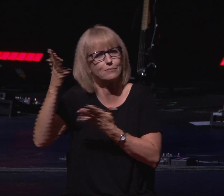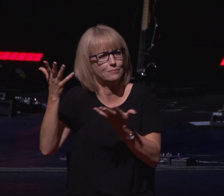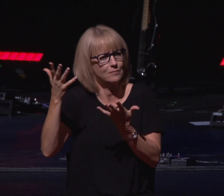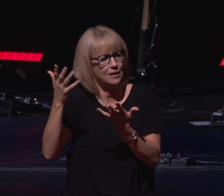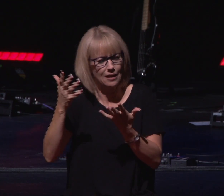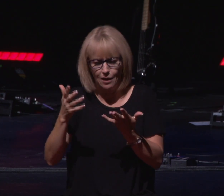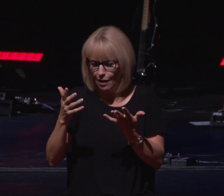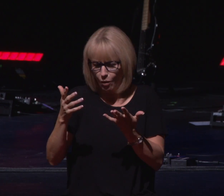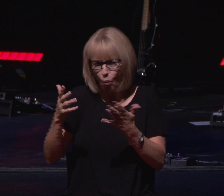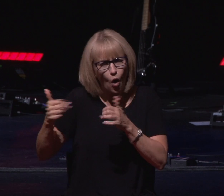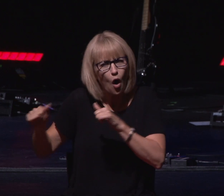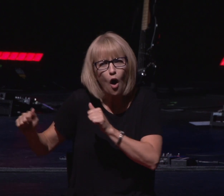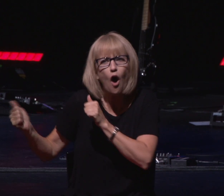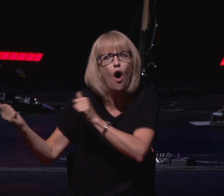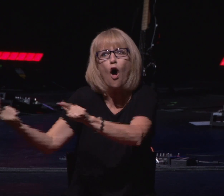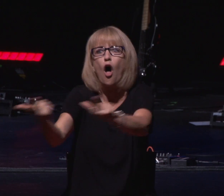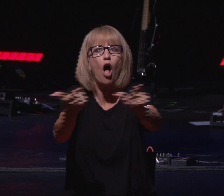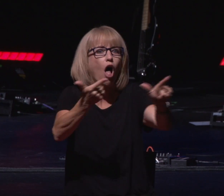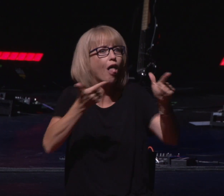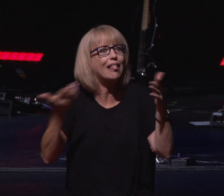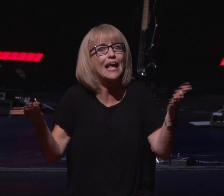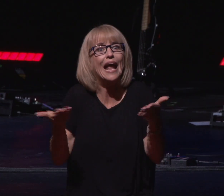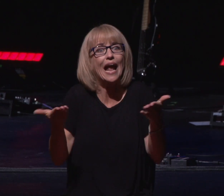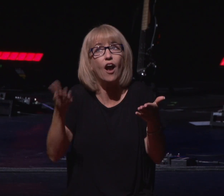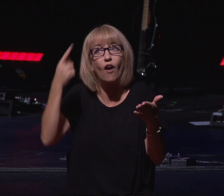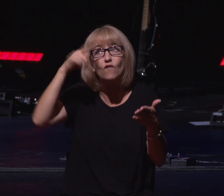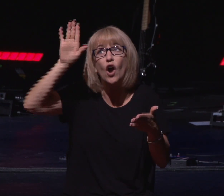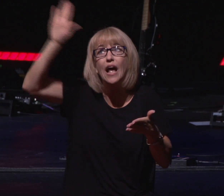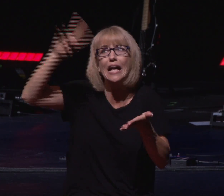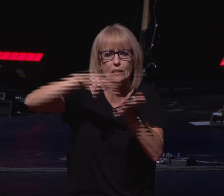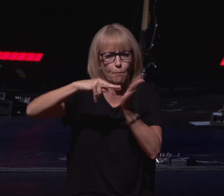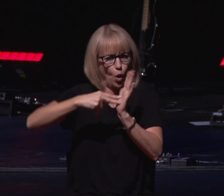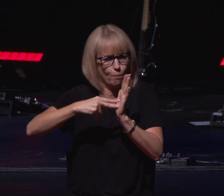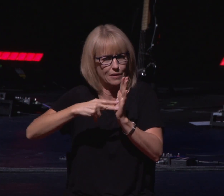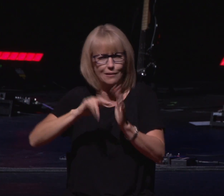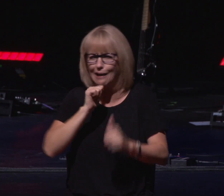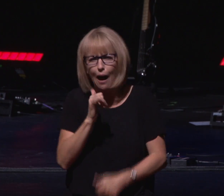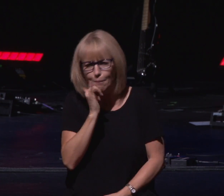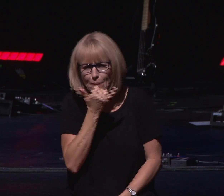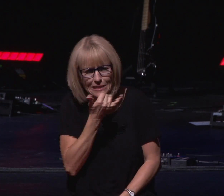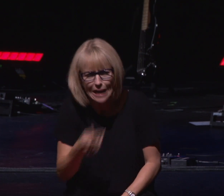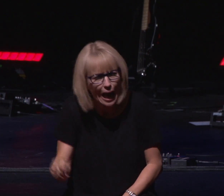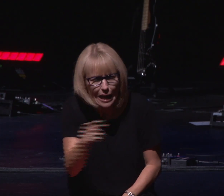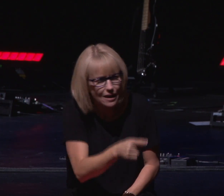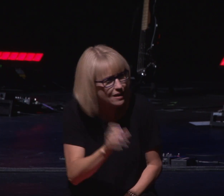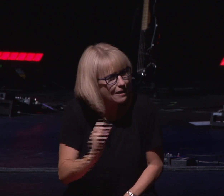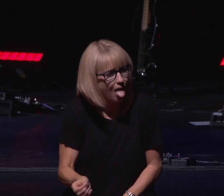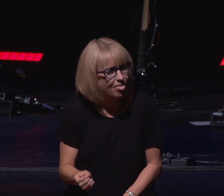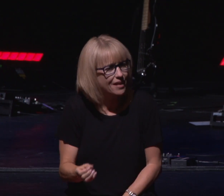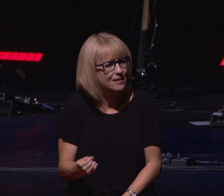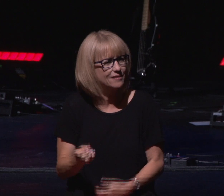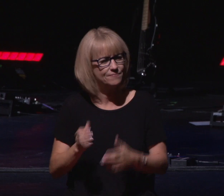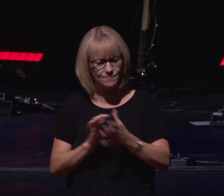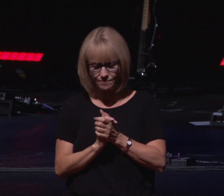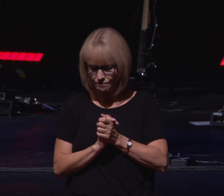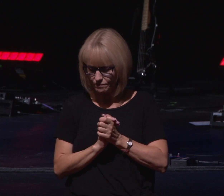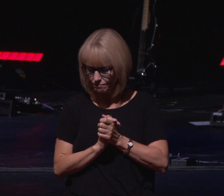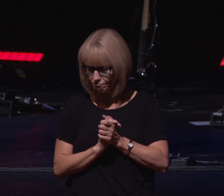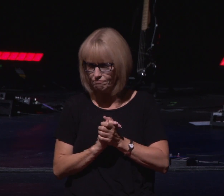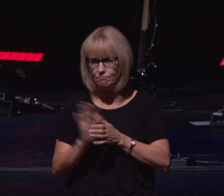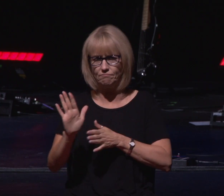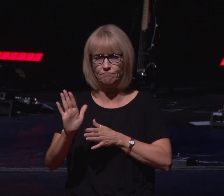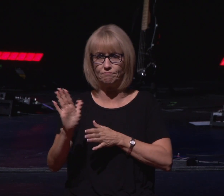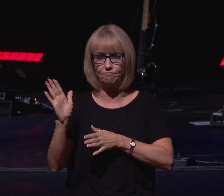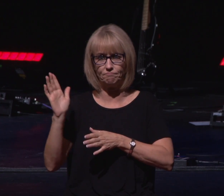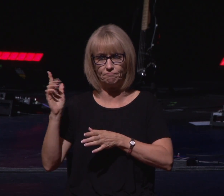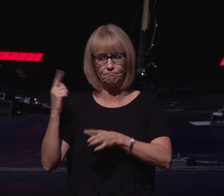in this world that is here by accident. God has created, designed in his image. Go back to a very difficult time in our